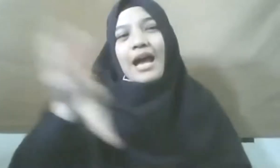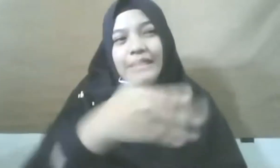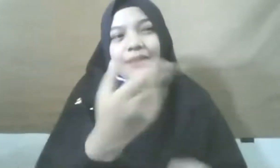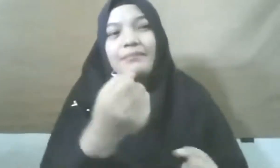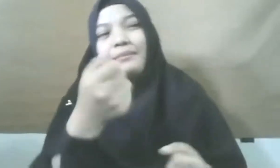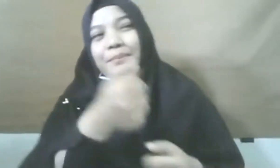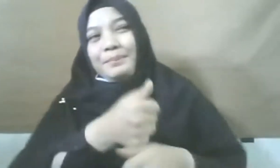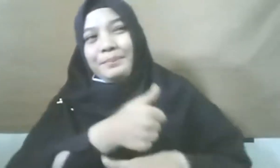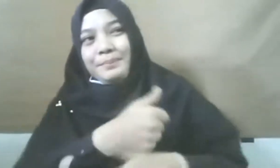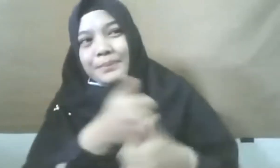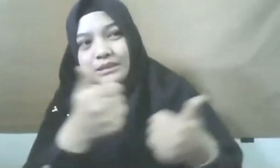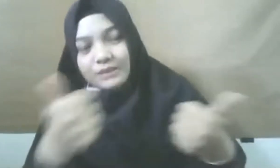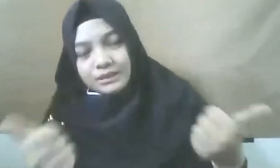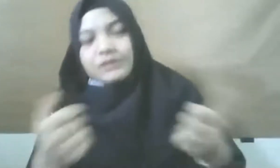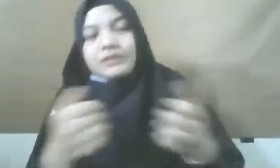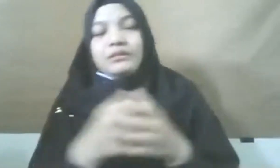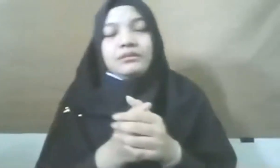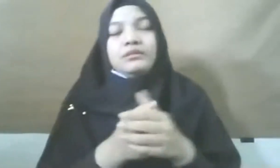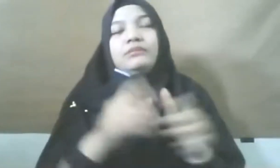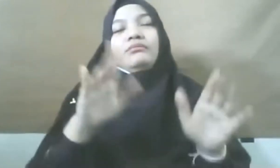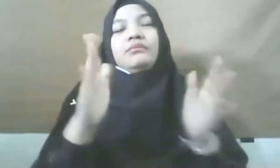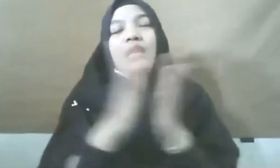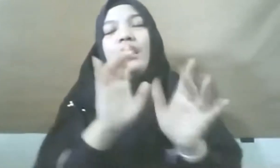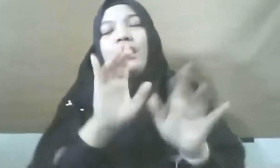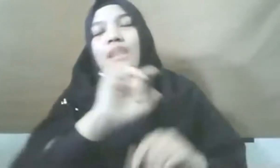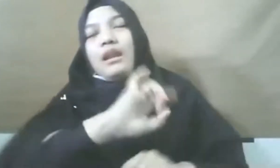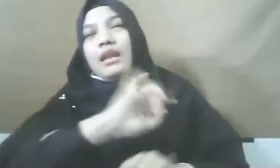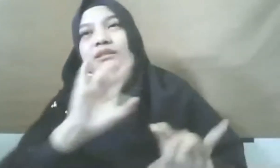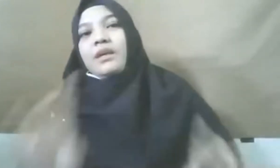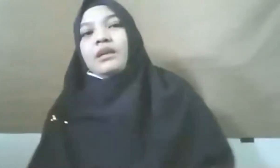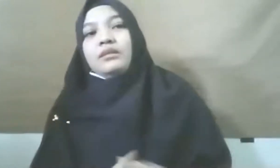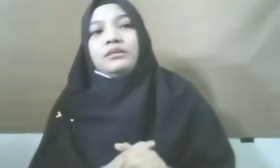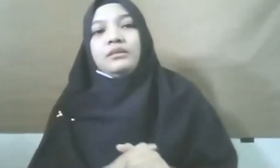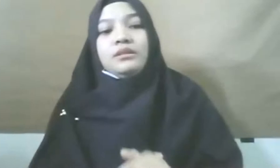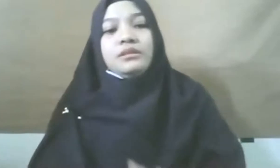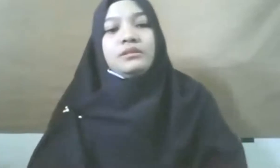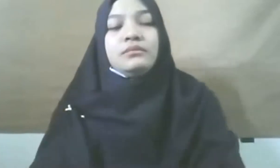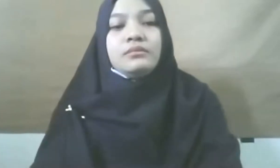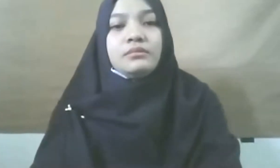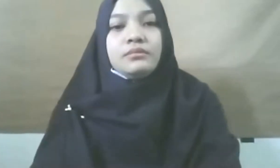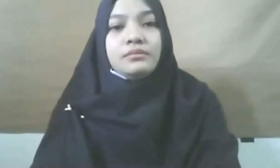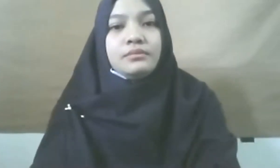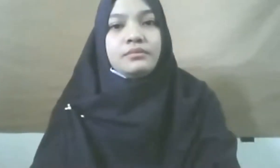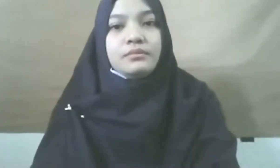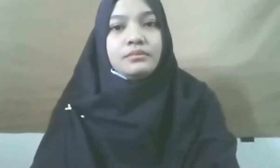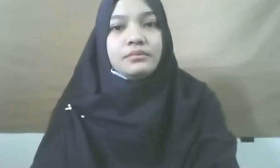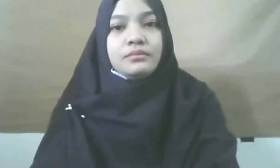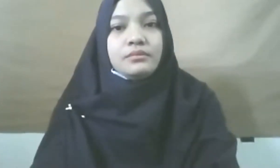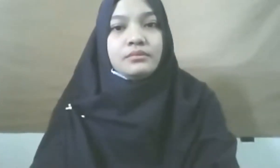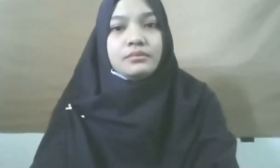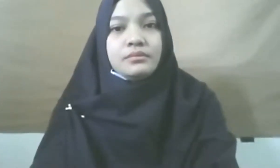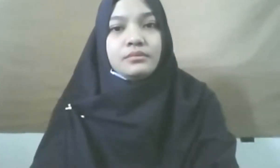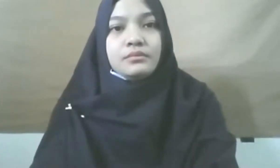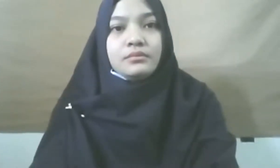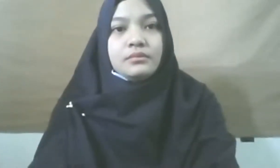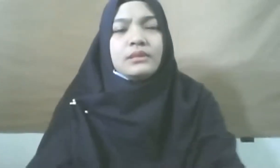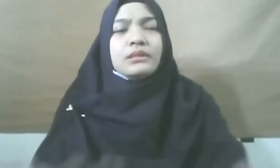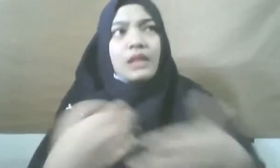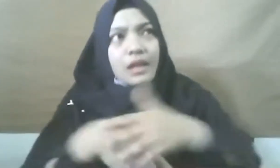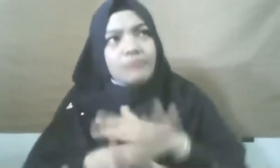of dealing with a lot of people. Thank you, Sharyn. Dina, in your advocacy work, do you also